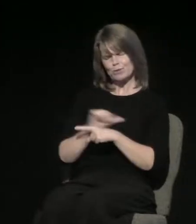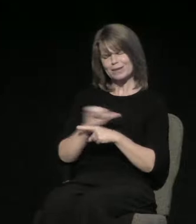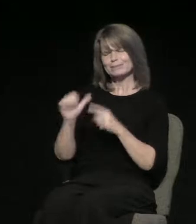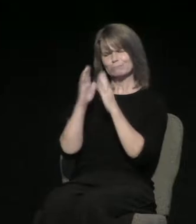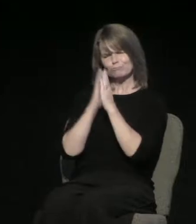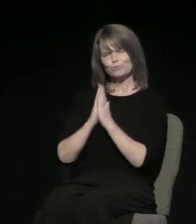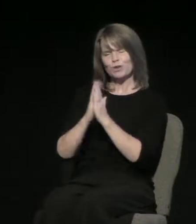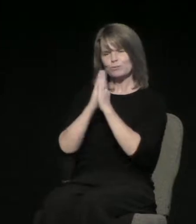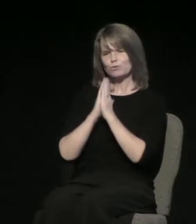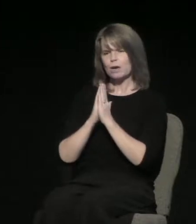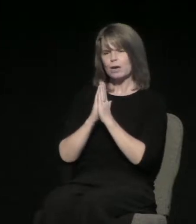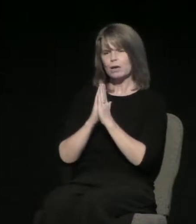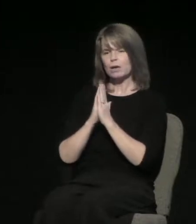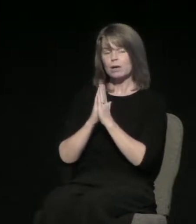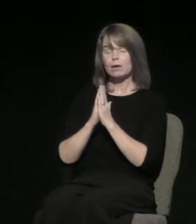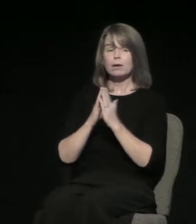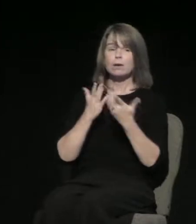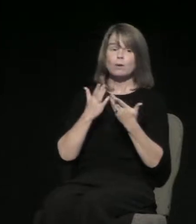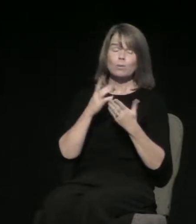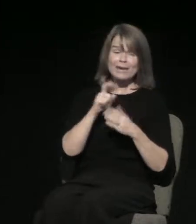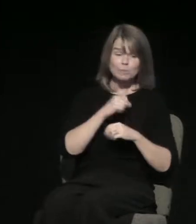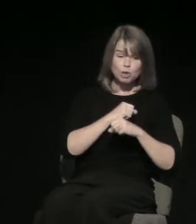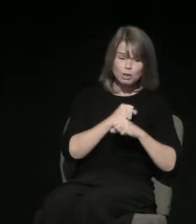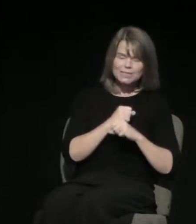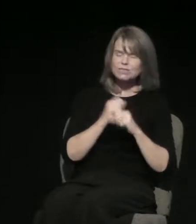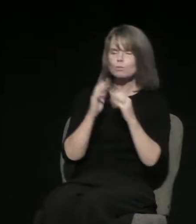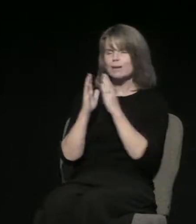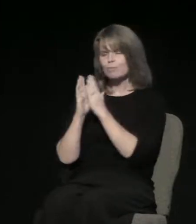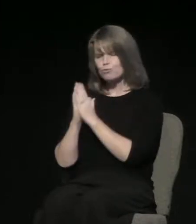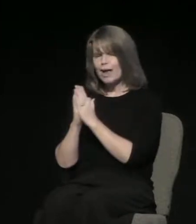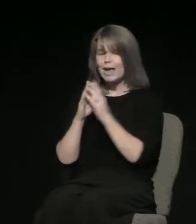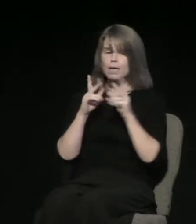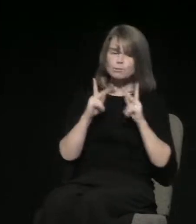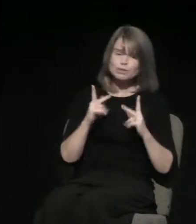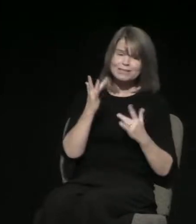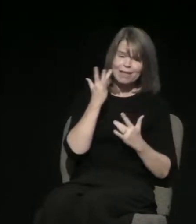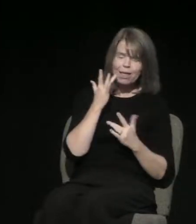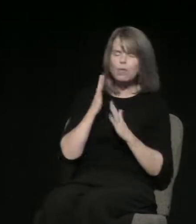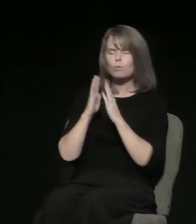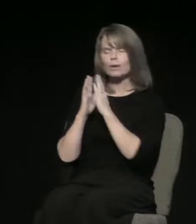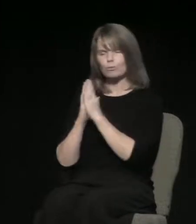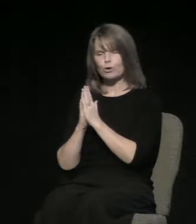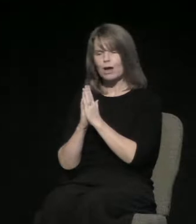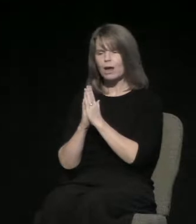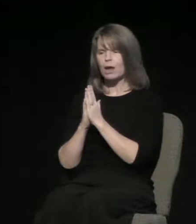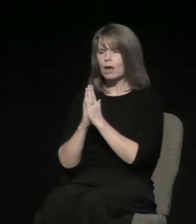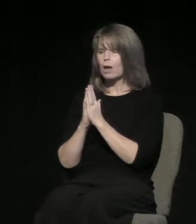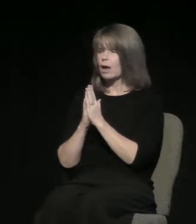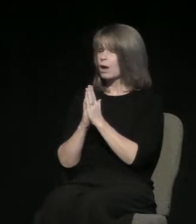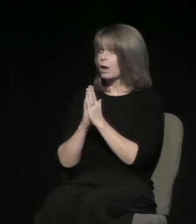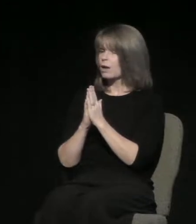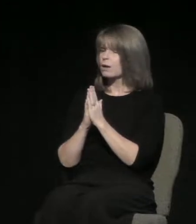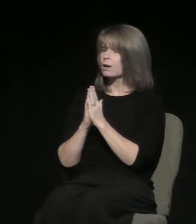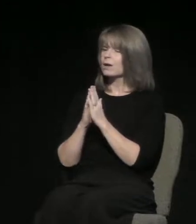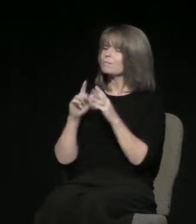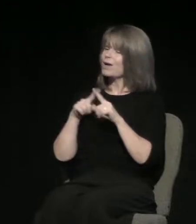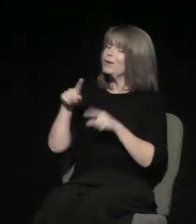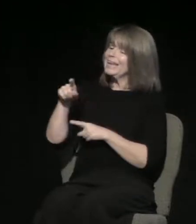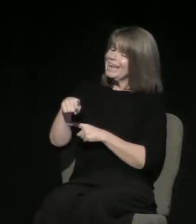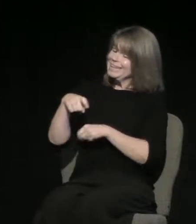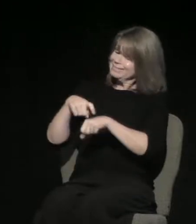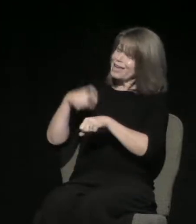protection When we're Afraid We pray For the future We pray When someone Is ill But we need Times Every day